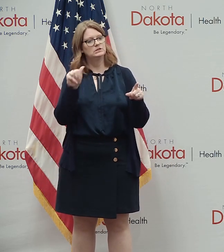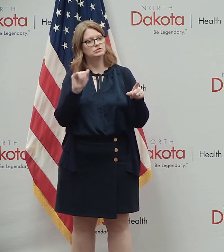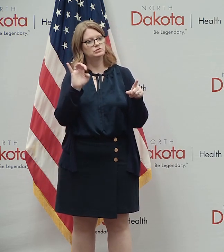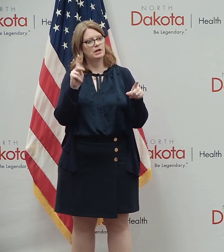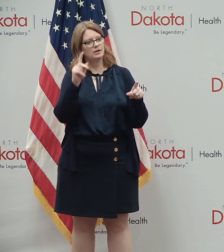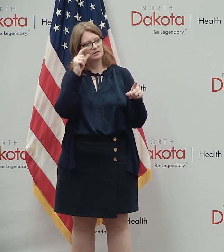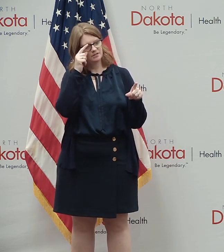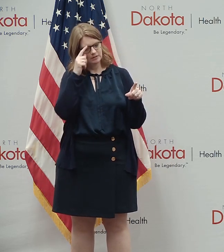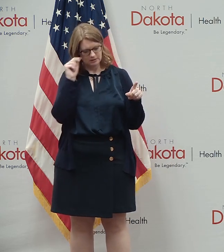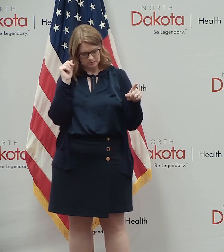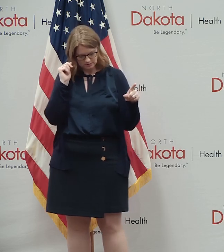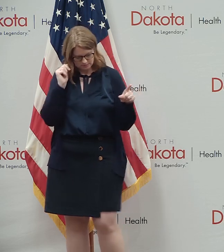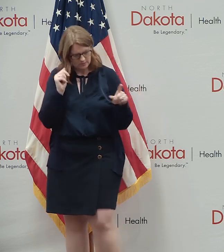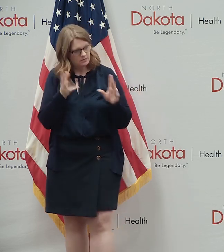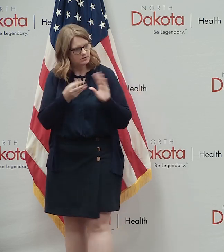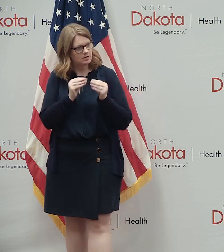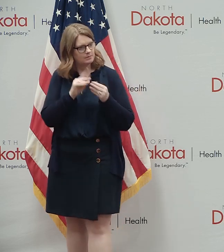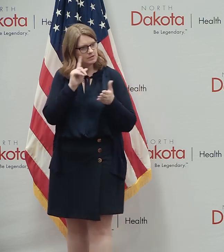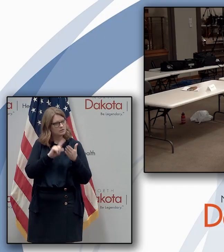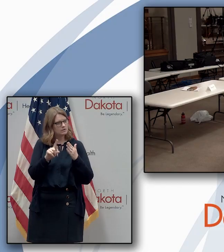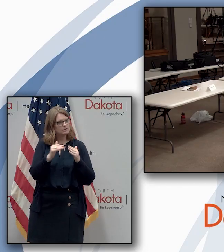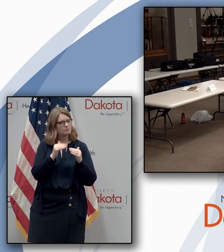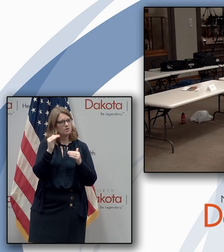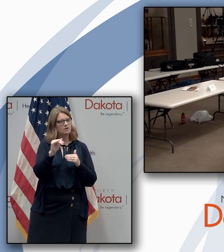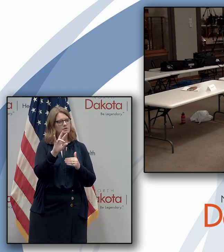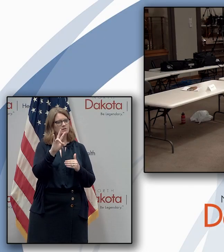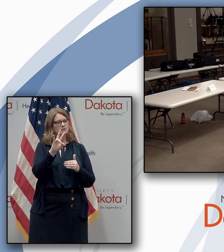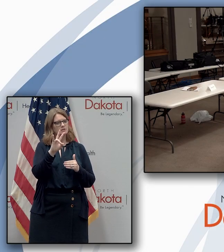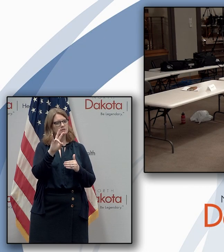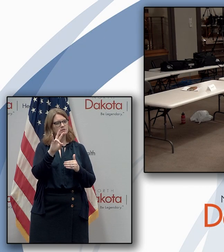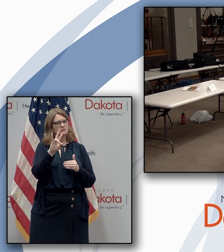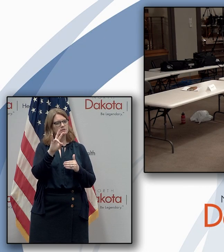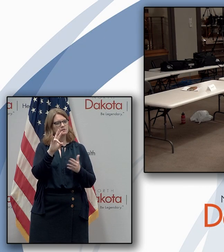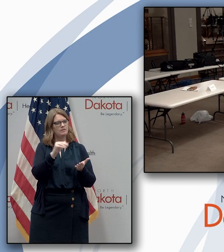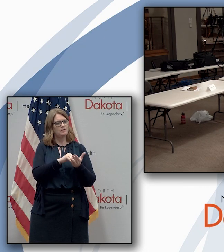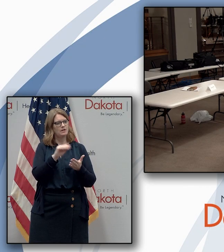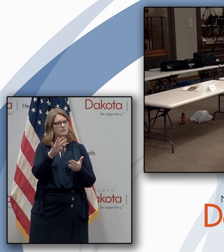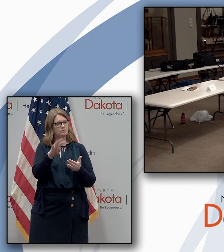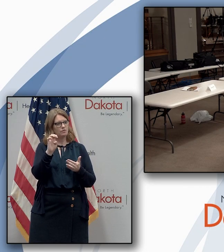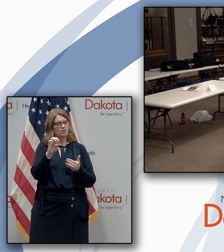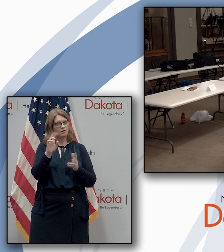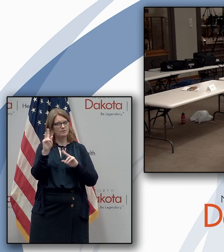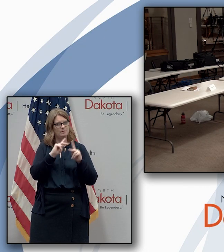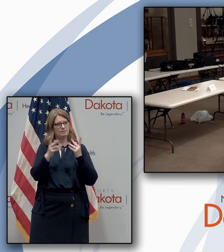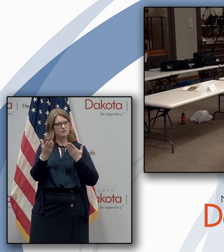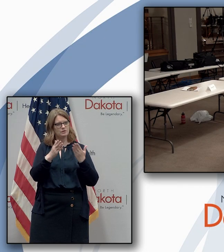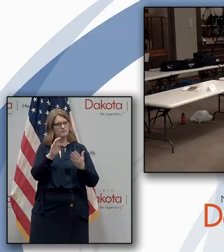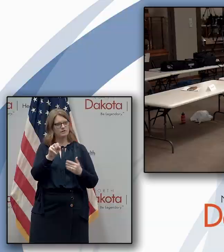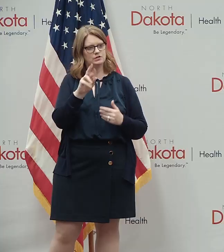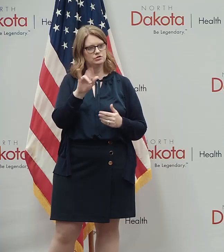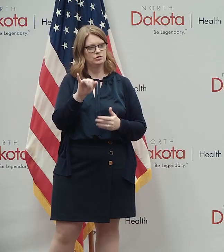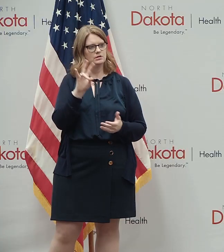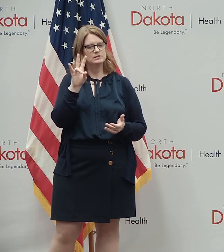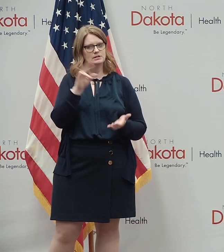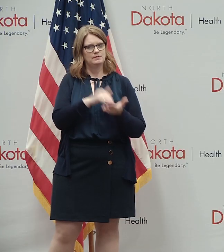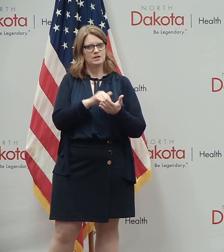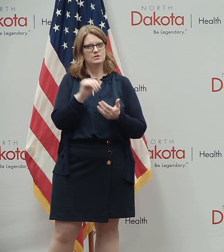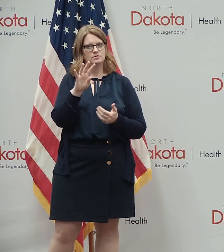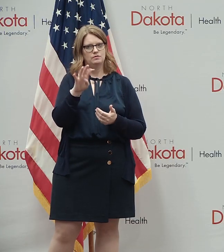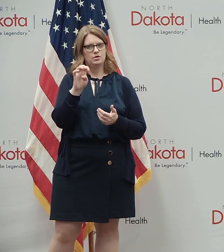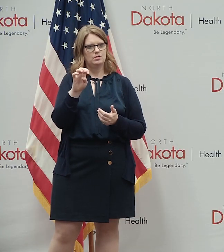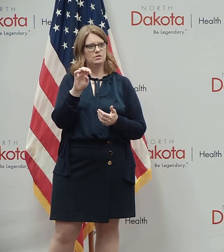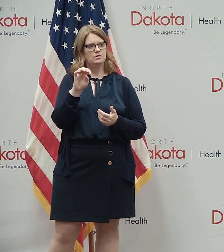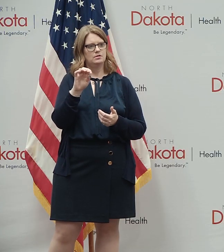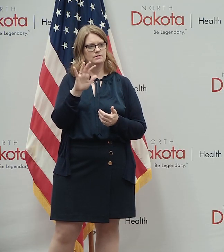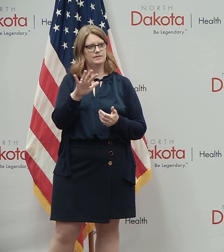Just a number check, Mr. Chief Justice. More than 7,400 people served on juries last year? Yes. It was